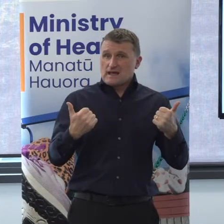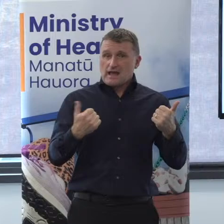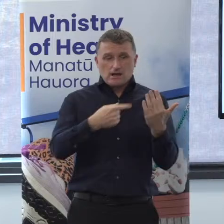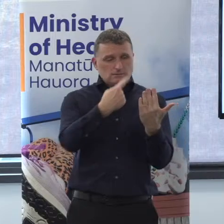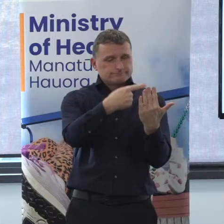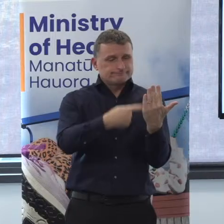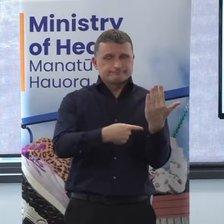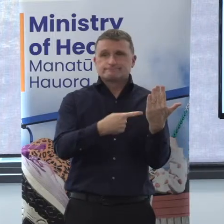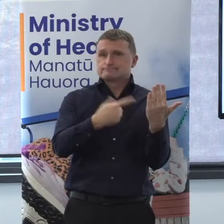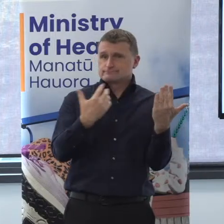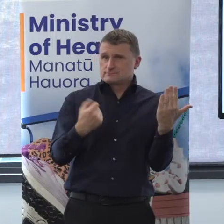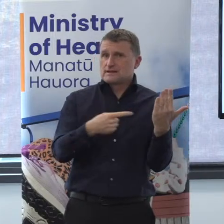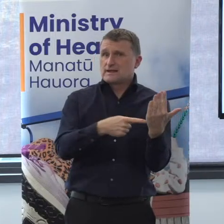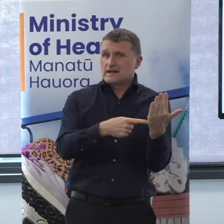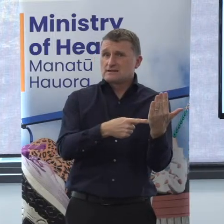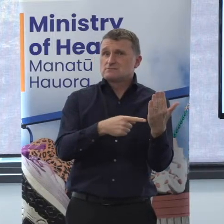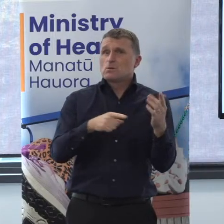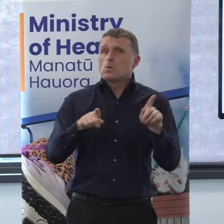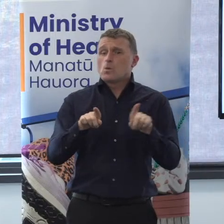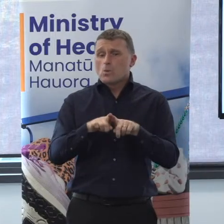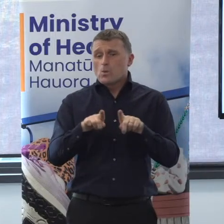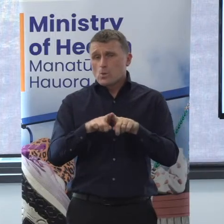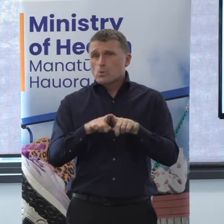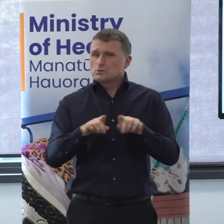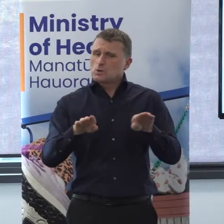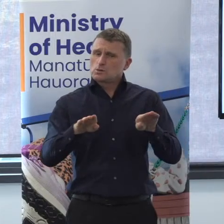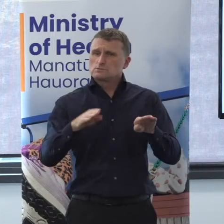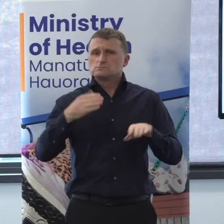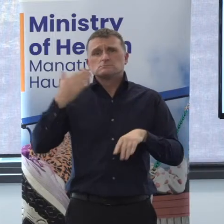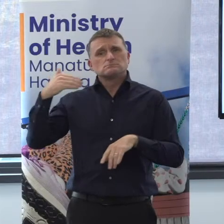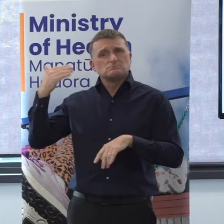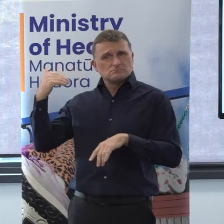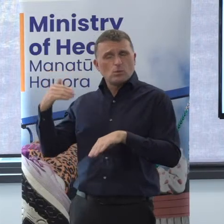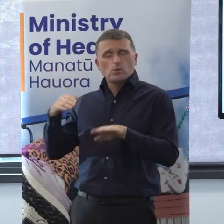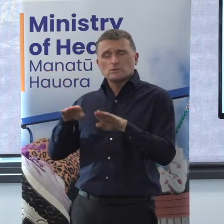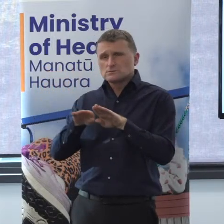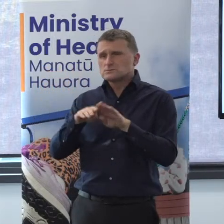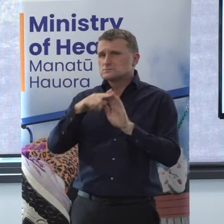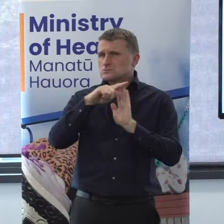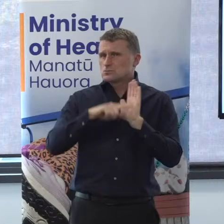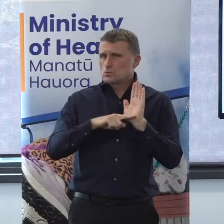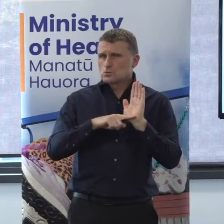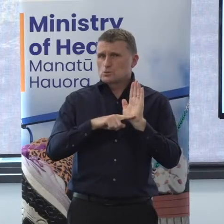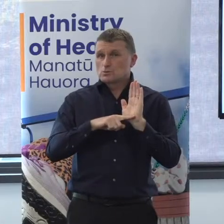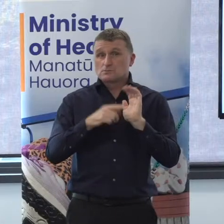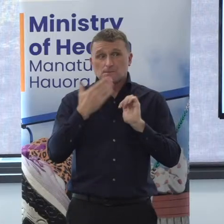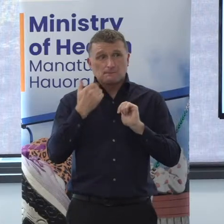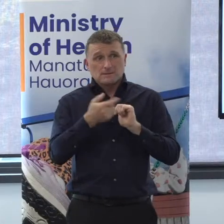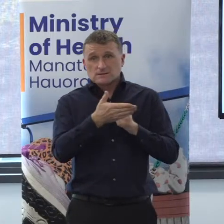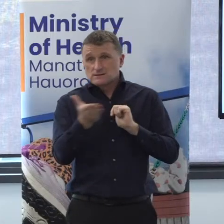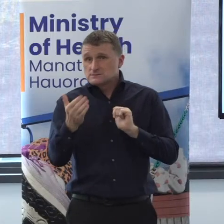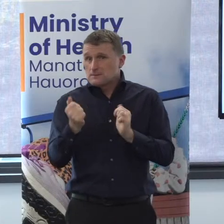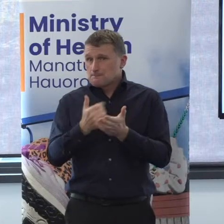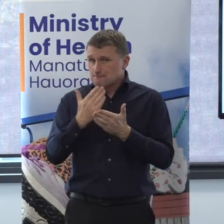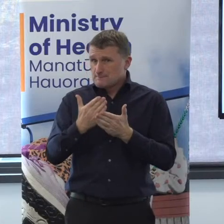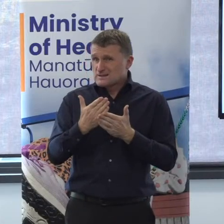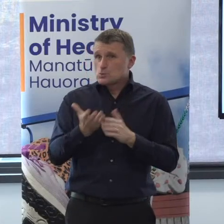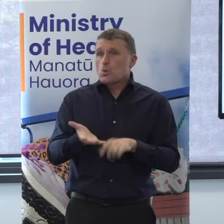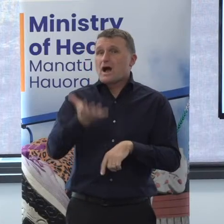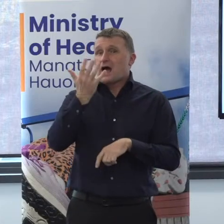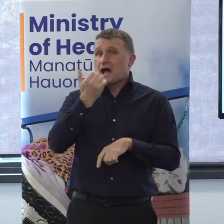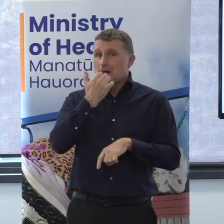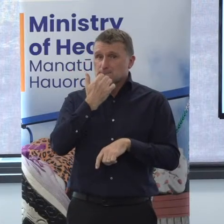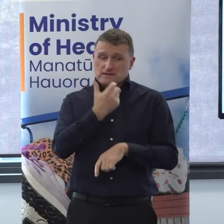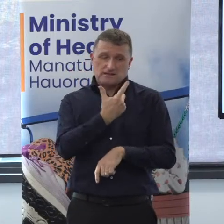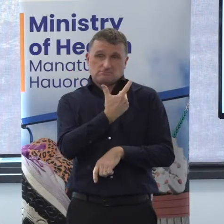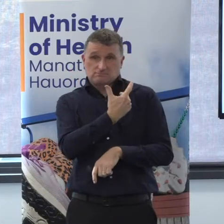really clear and are as applicable now as they were earlier. Firstly, to make sure that you are up to date with your vaccinations if you haven't had